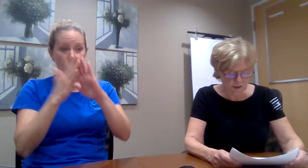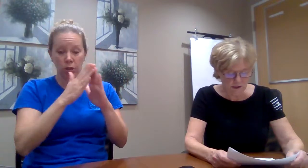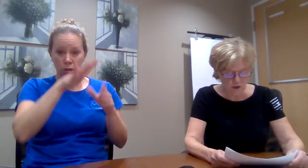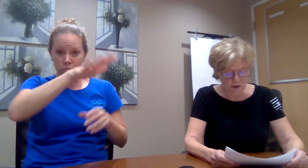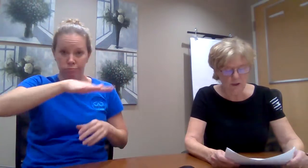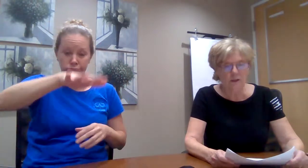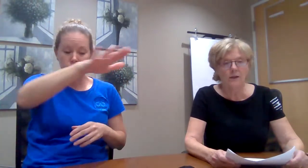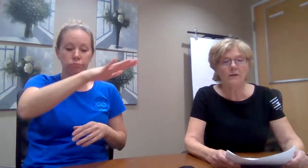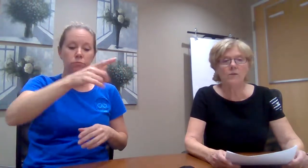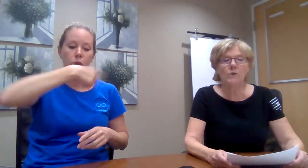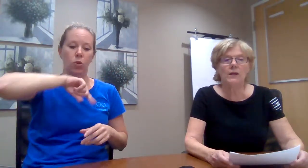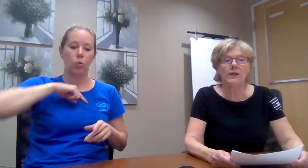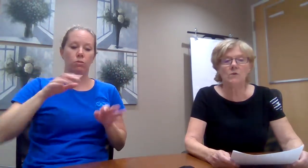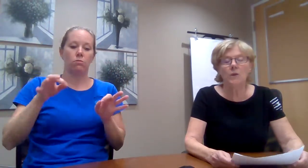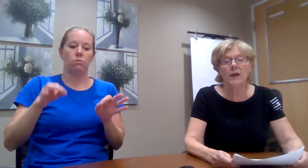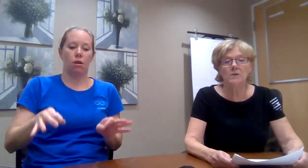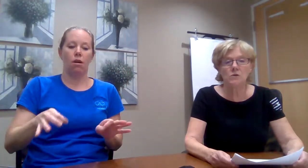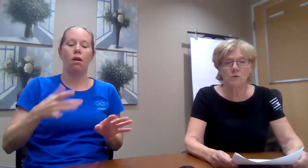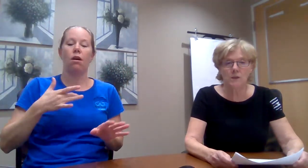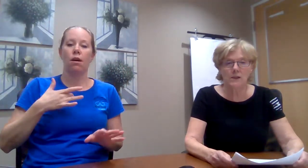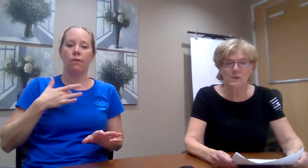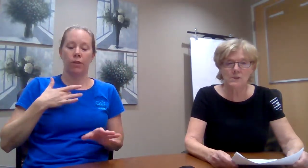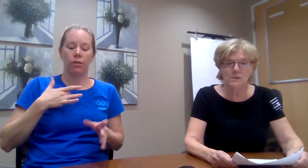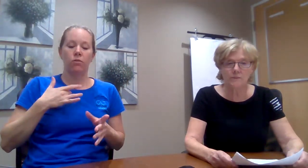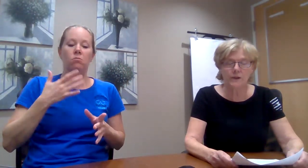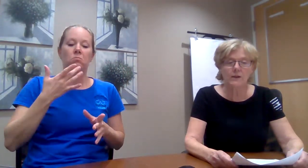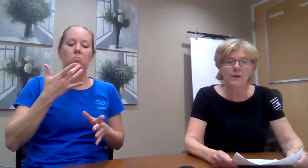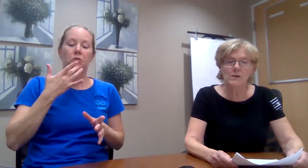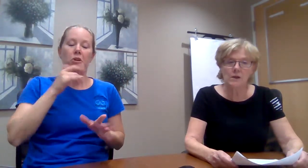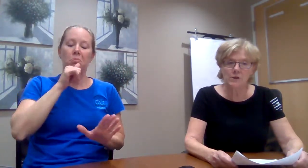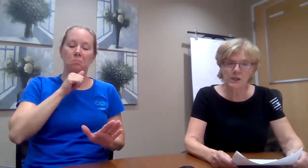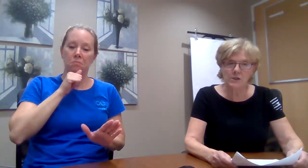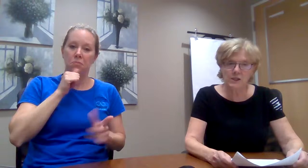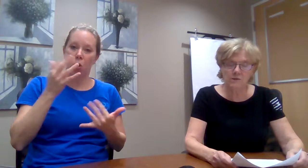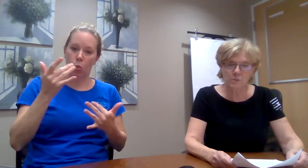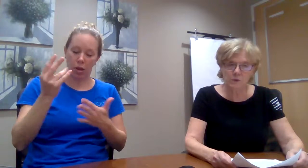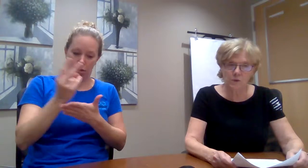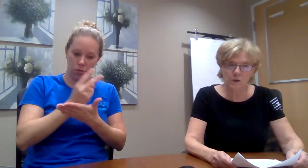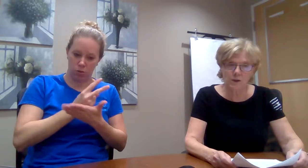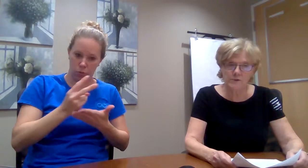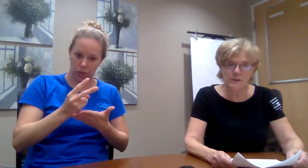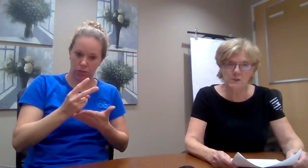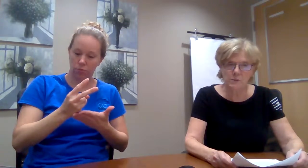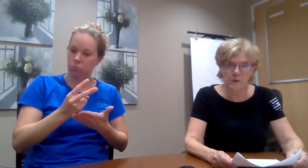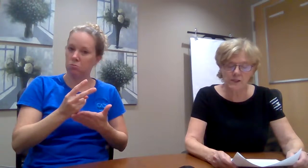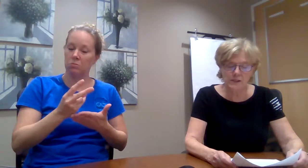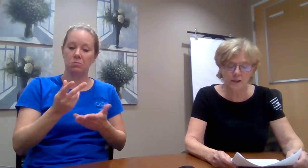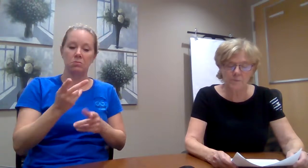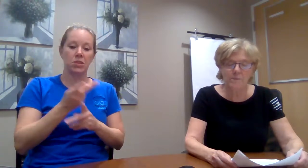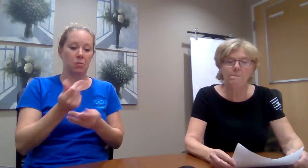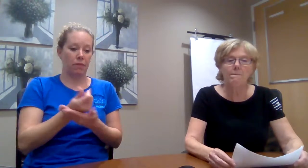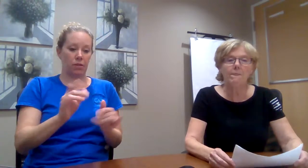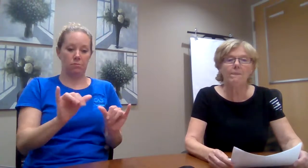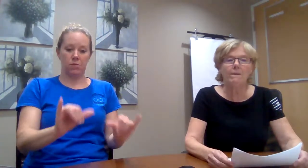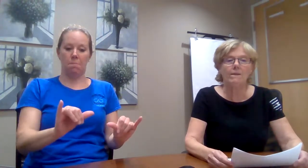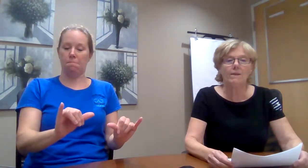the decision that we'd like to wait 2 weeks and not change any of the protocols at this point in time.